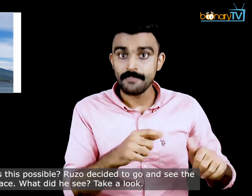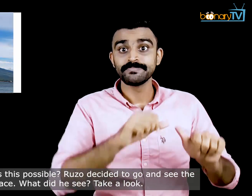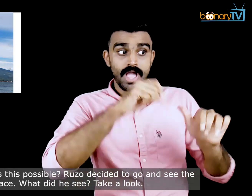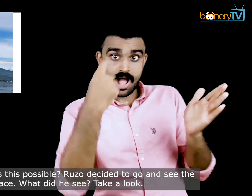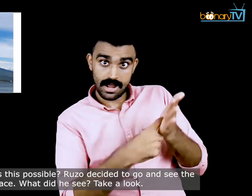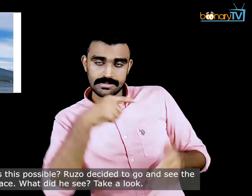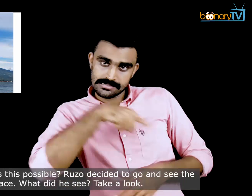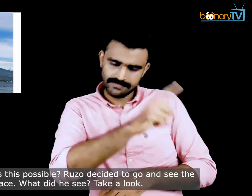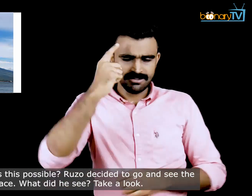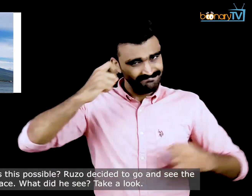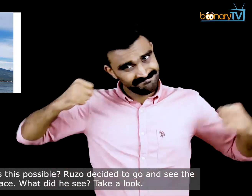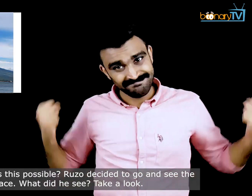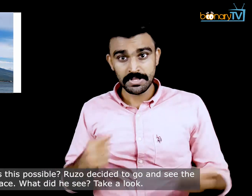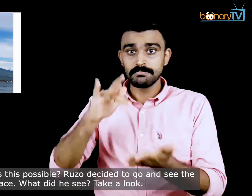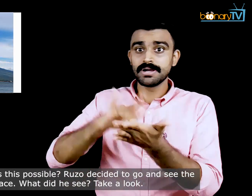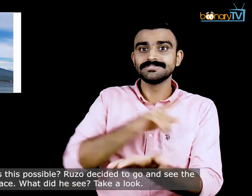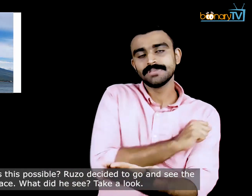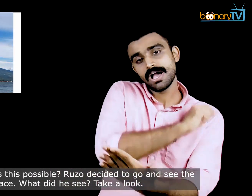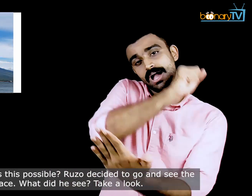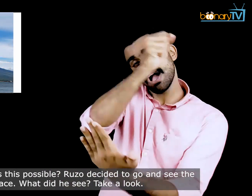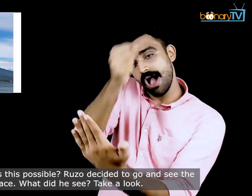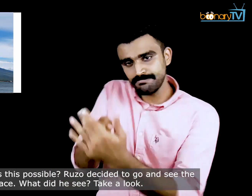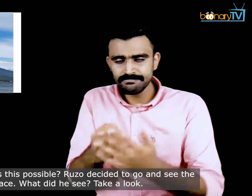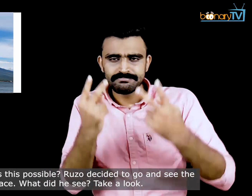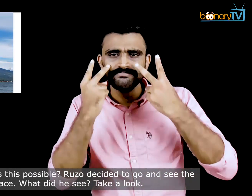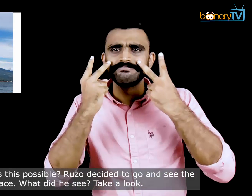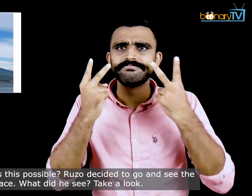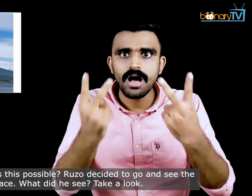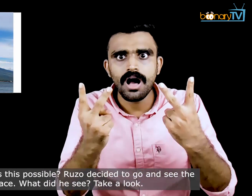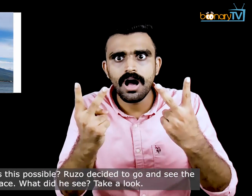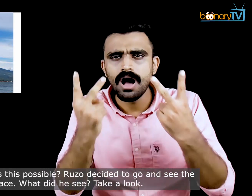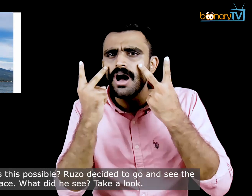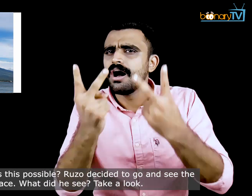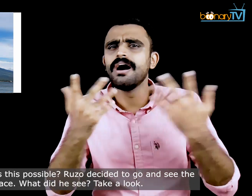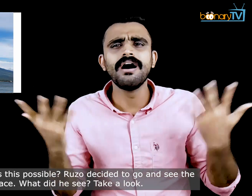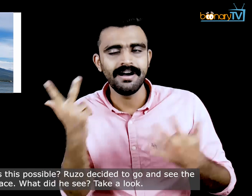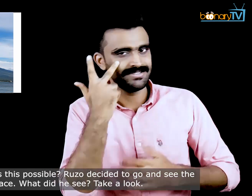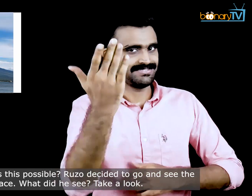Rousseau decided to go and see the place. What did he see? Take a look.